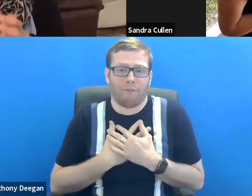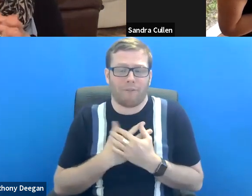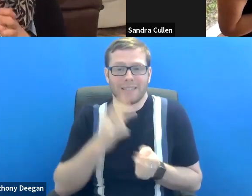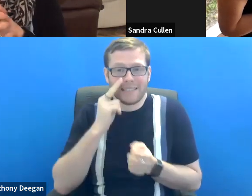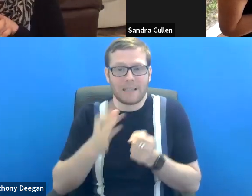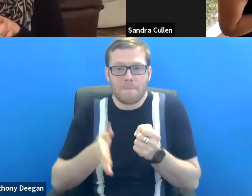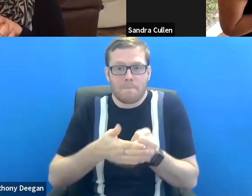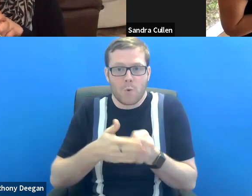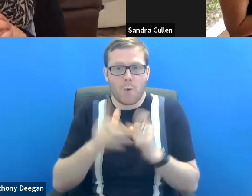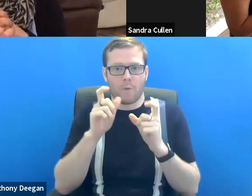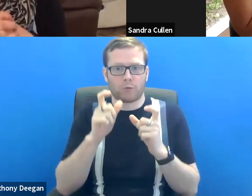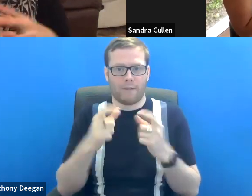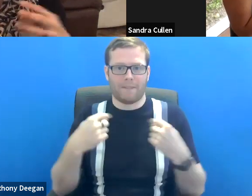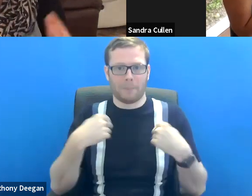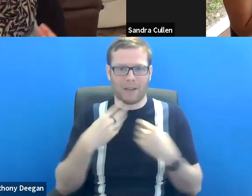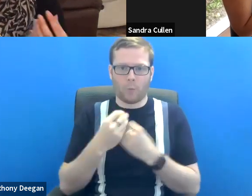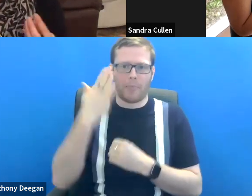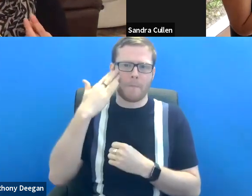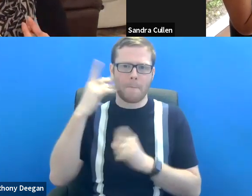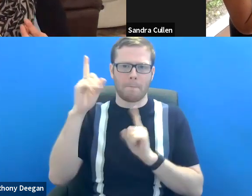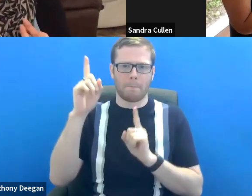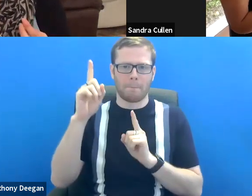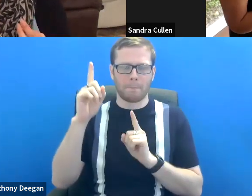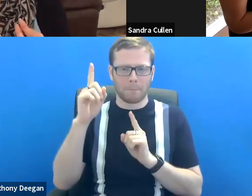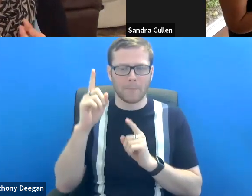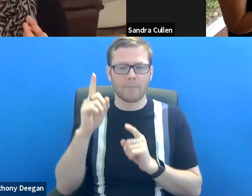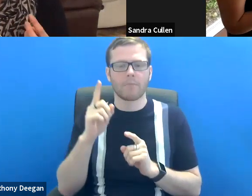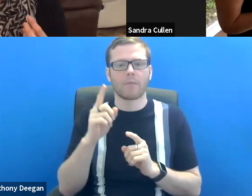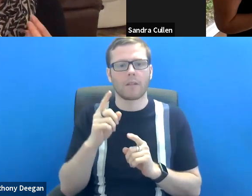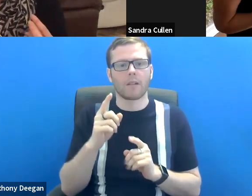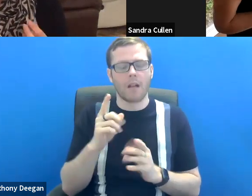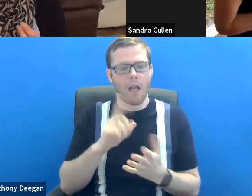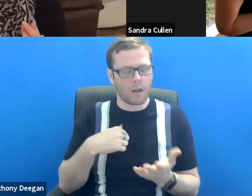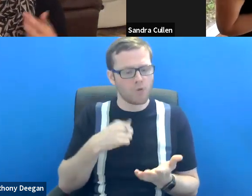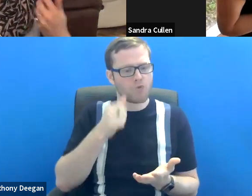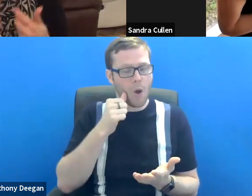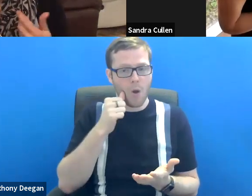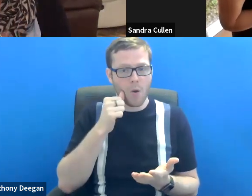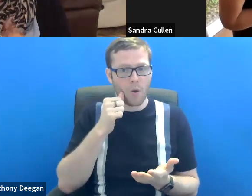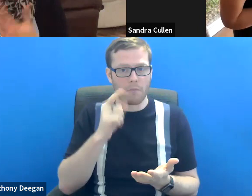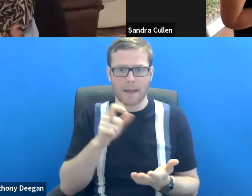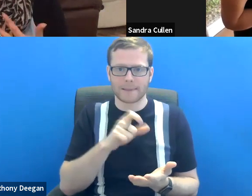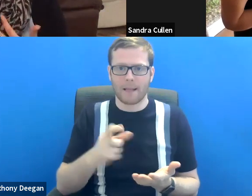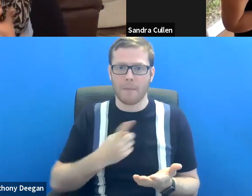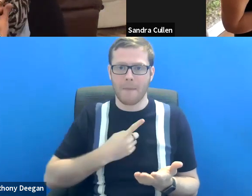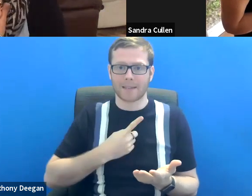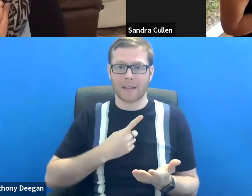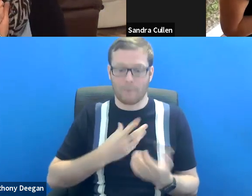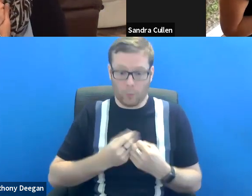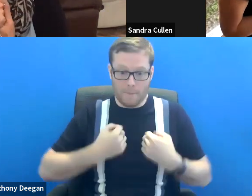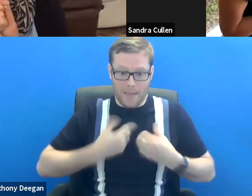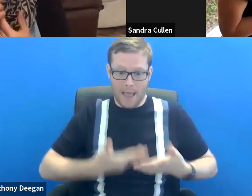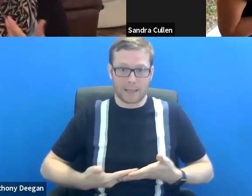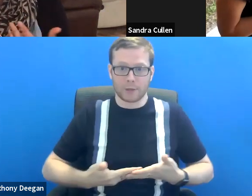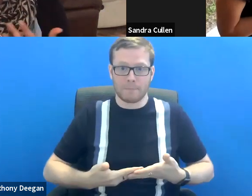of me and my mum. And even though I was acutely aware of that, there's still very few pictures of me and my babies.